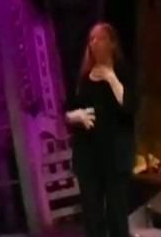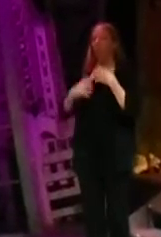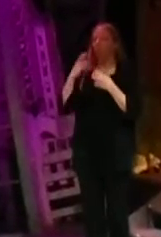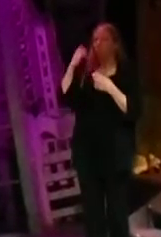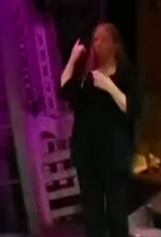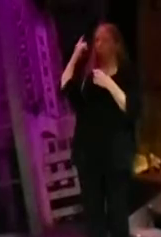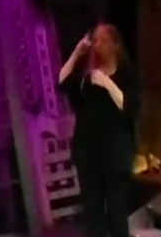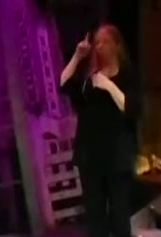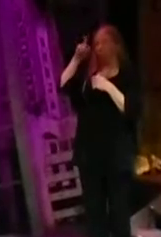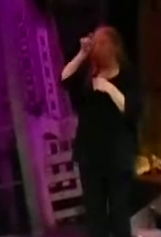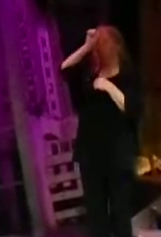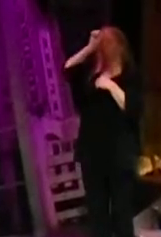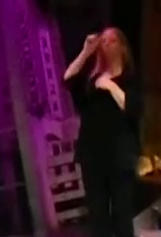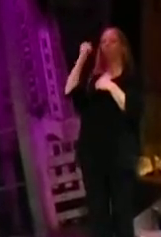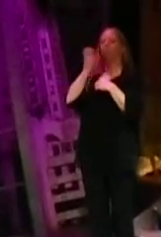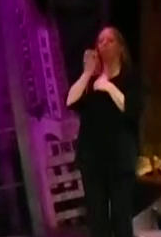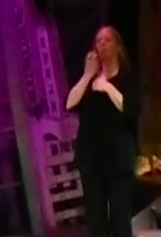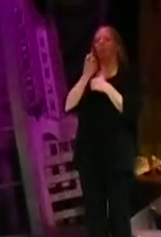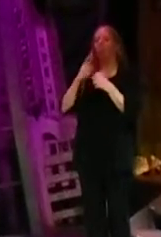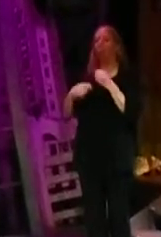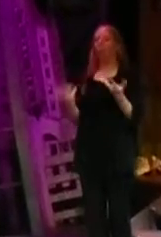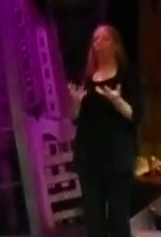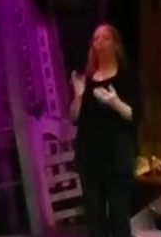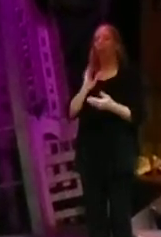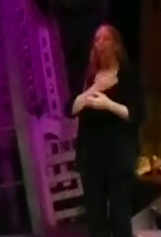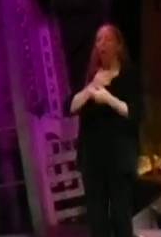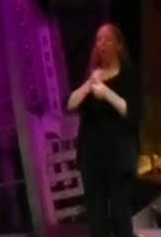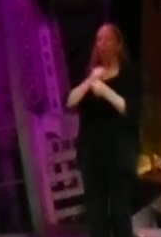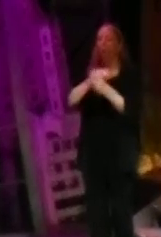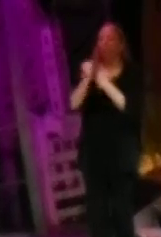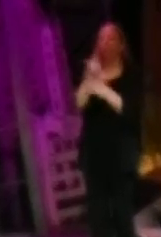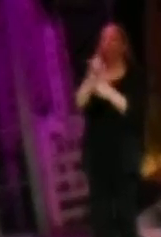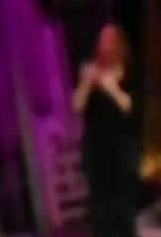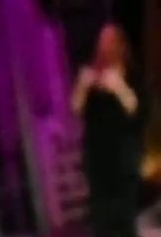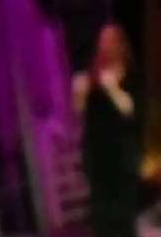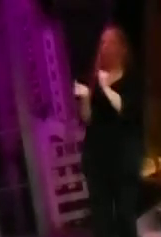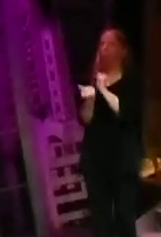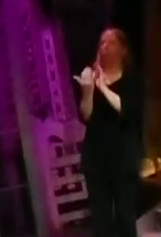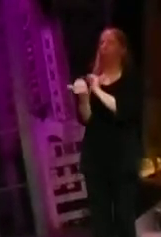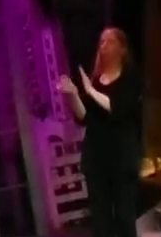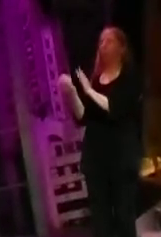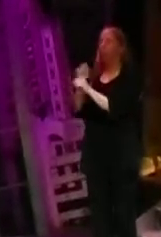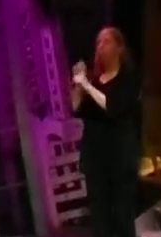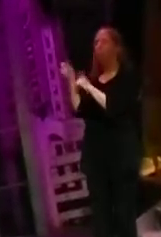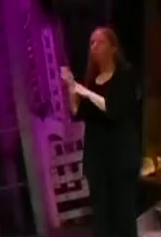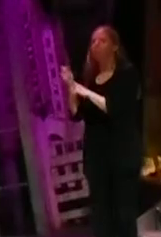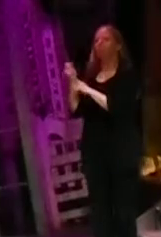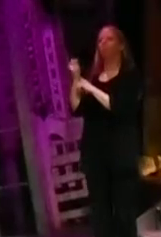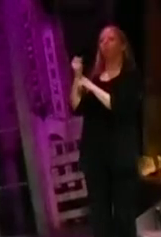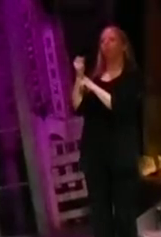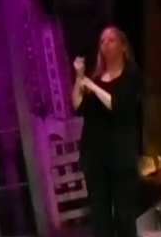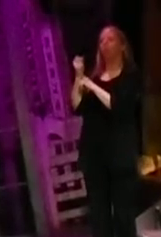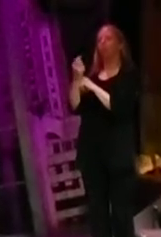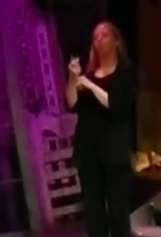And really questions about how our society is still addressing and even how we still